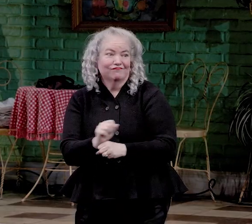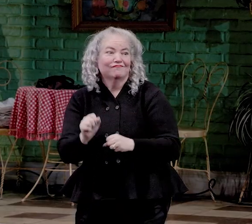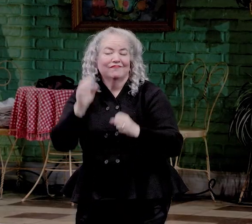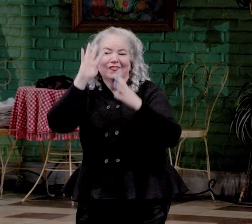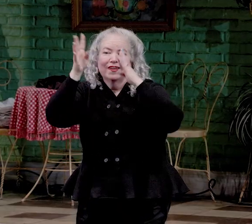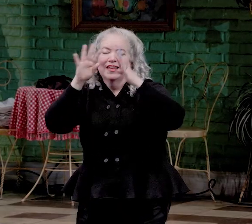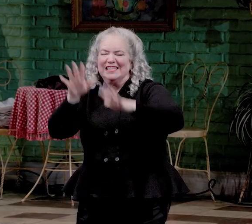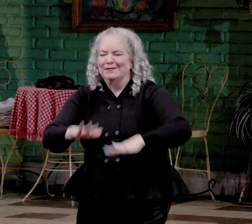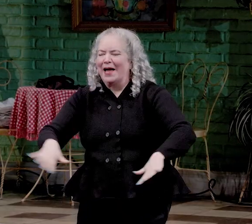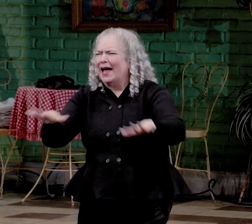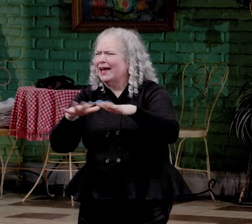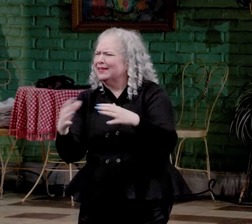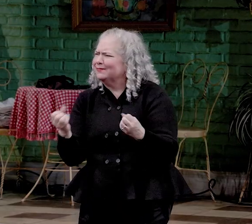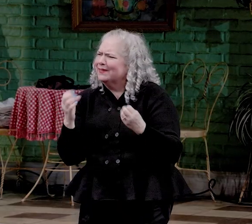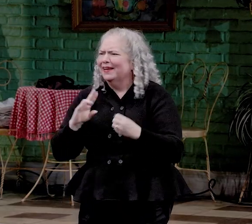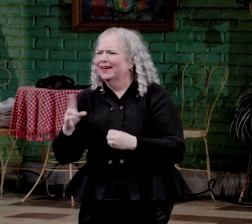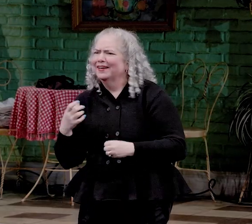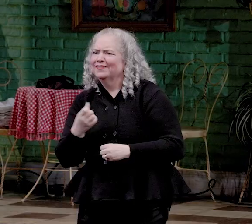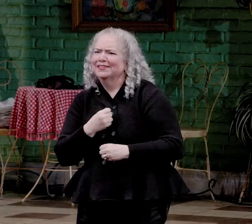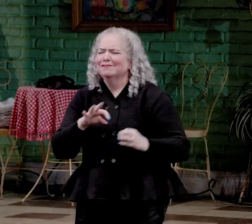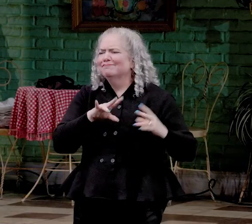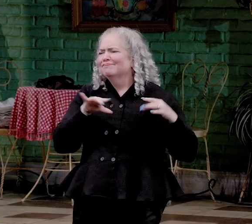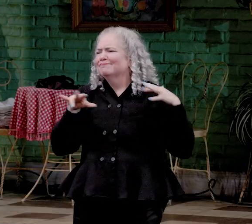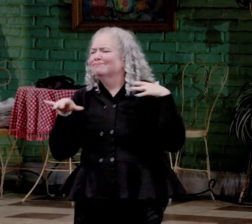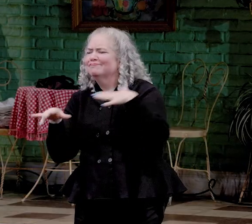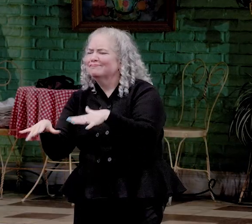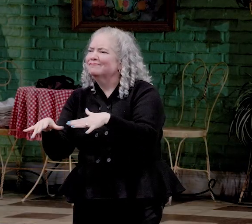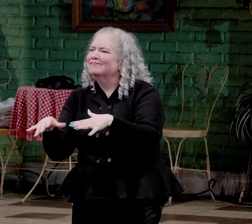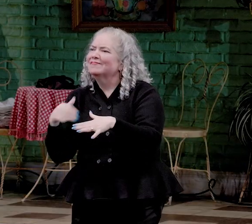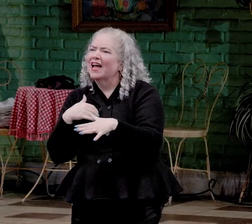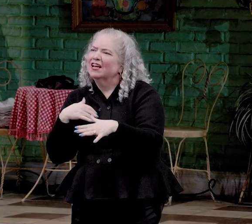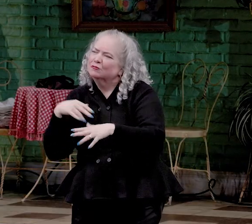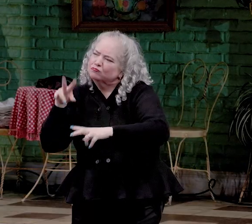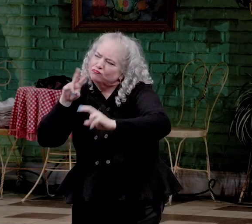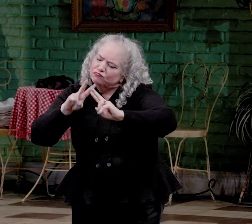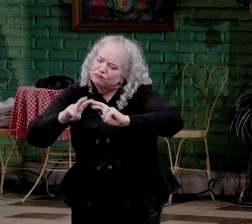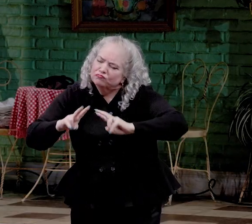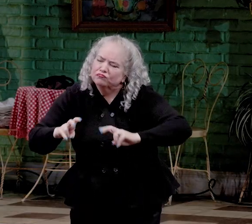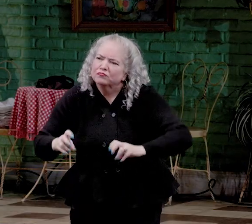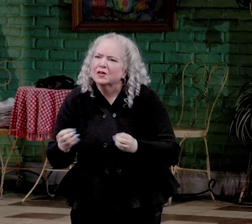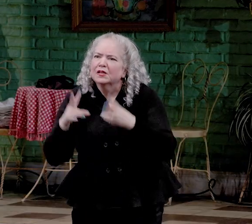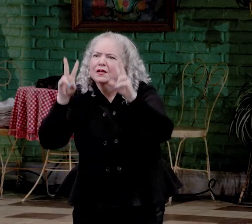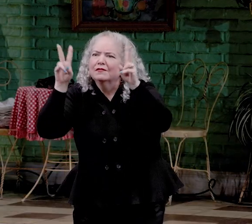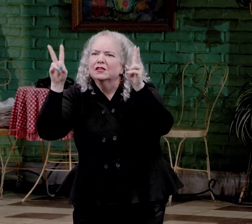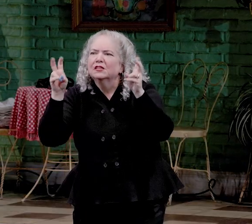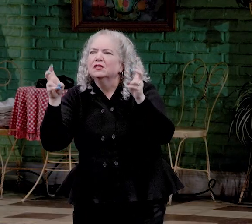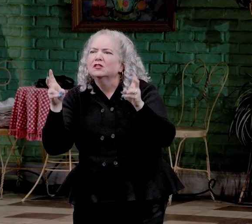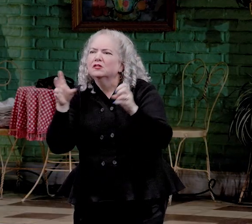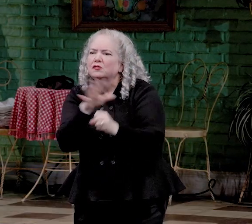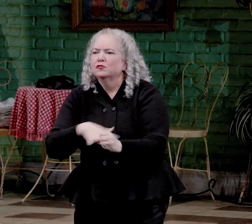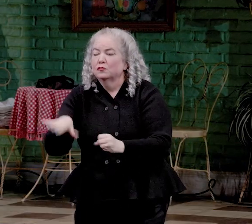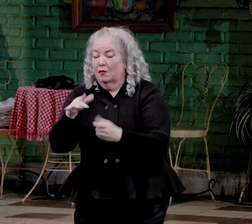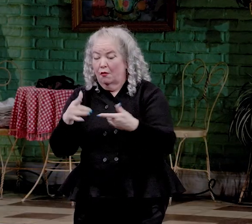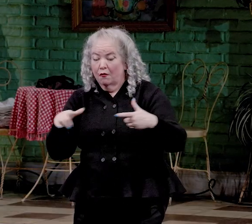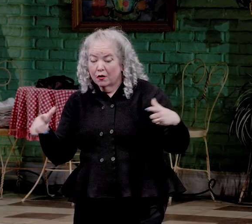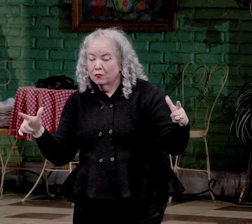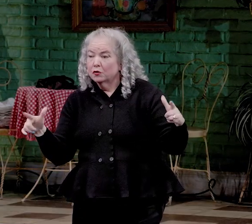a space for many of us to come and to examine many of the issues around